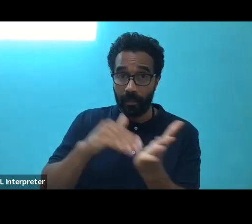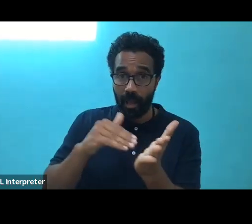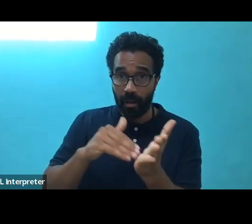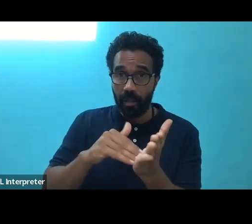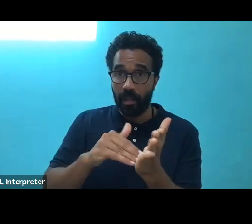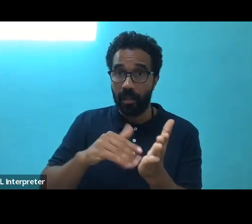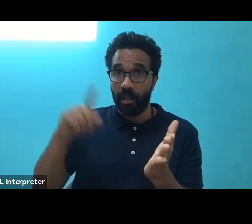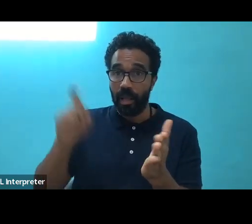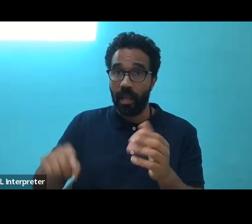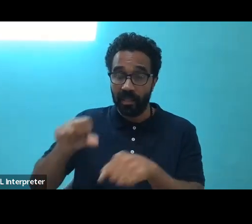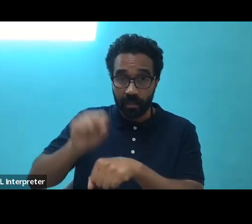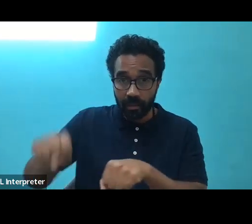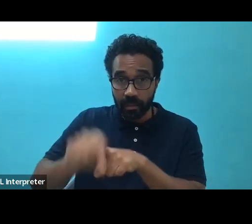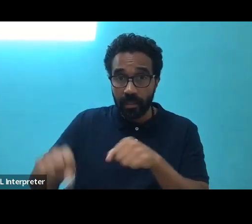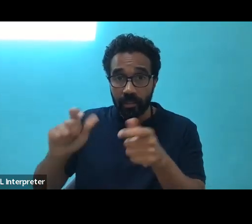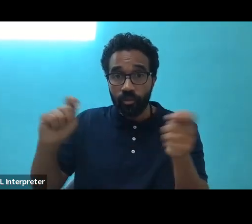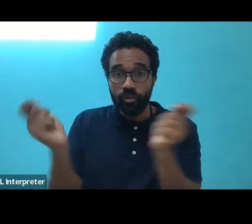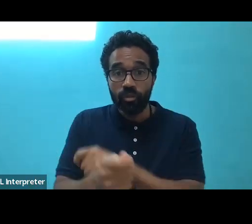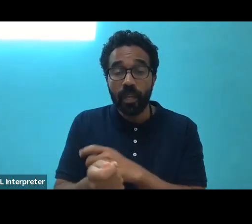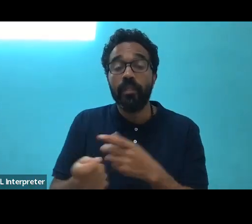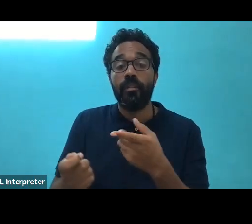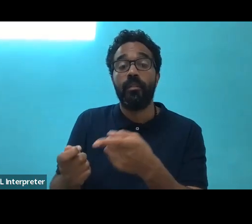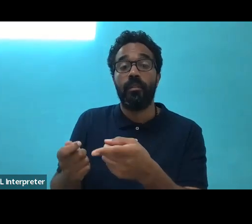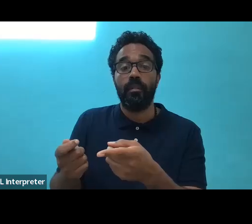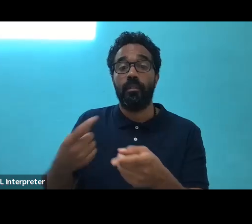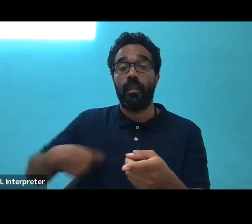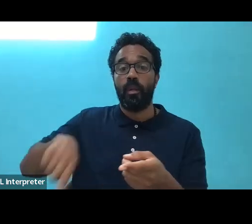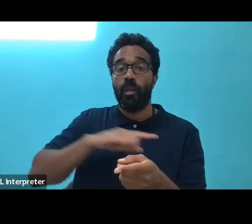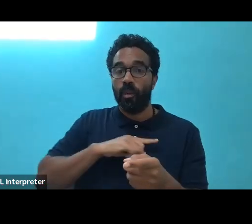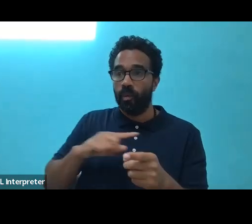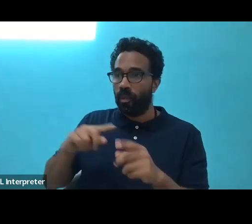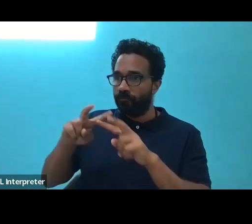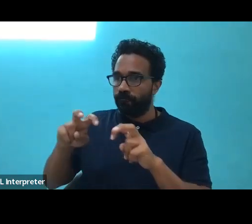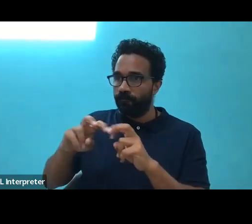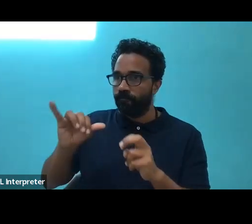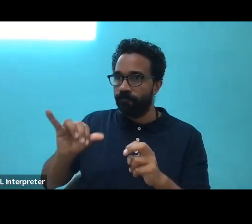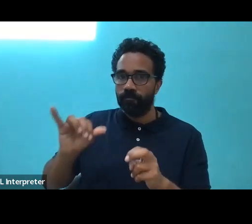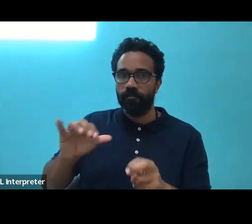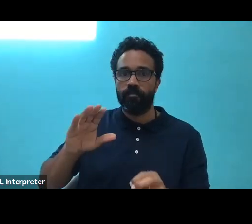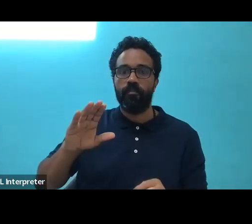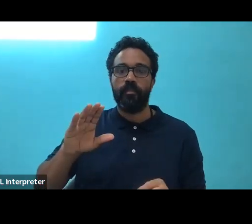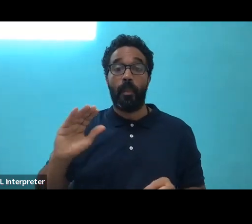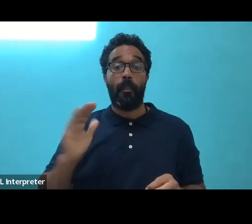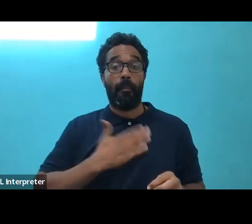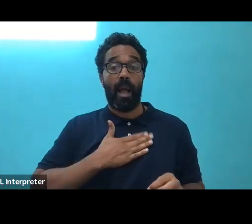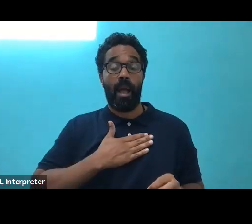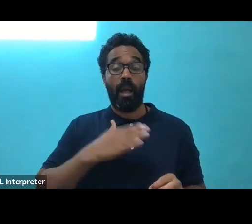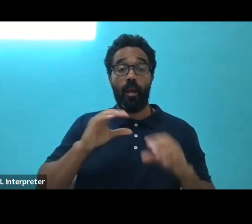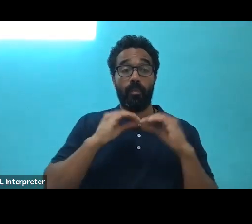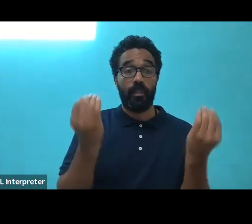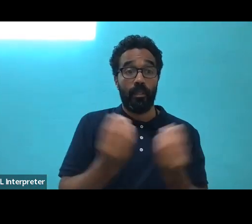disabilities as less than whole, as less than. And we looked at ourselves at BCIL